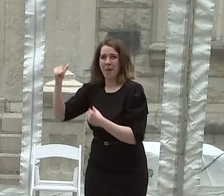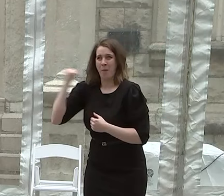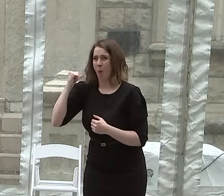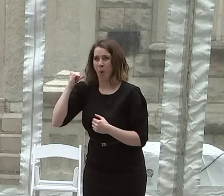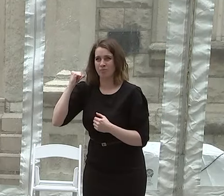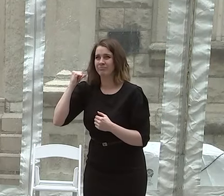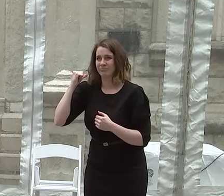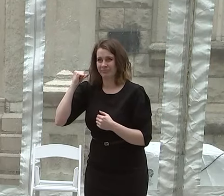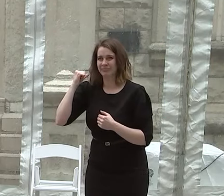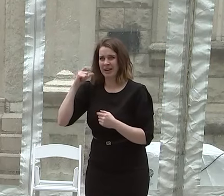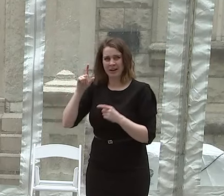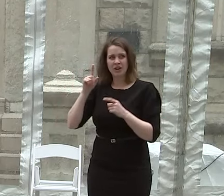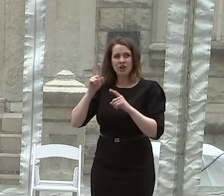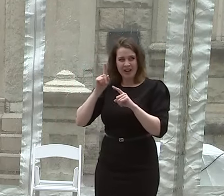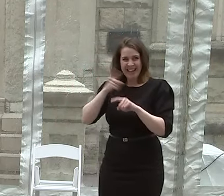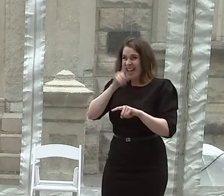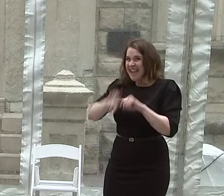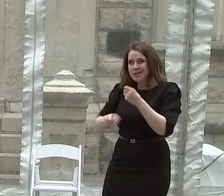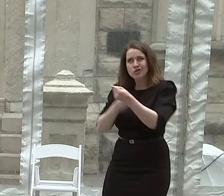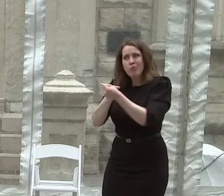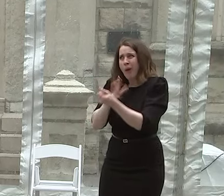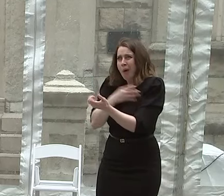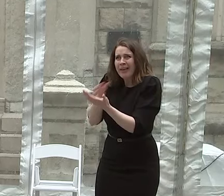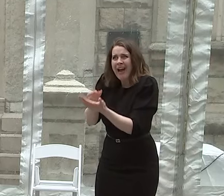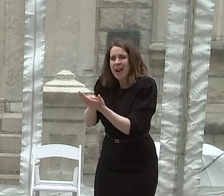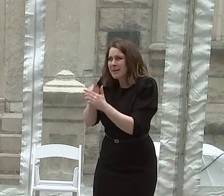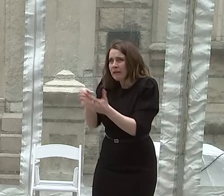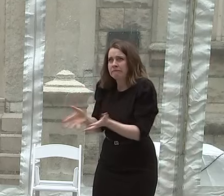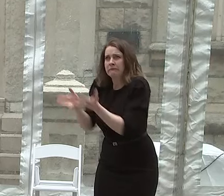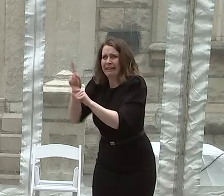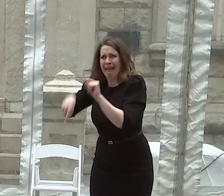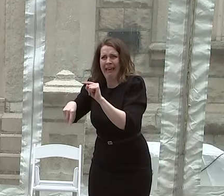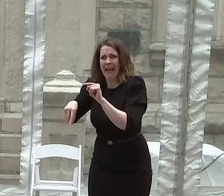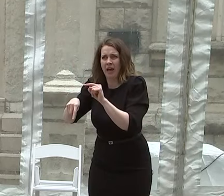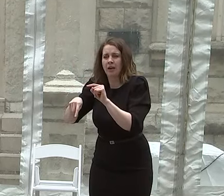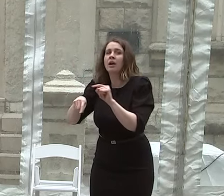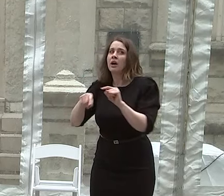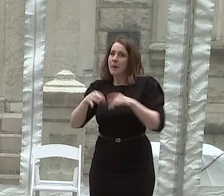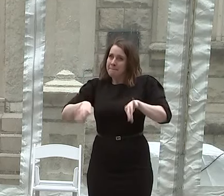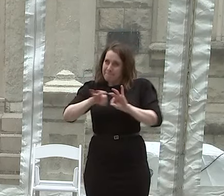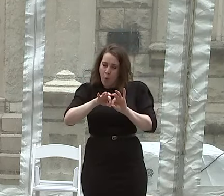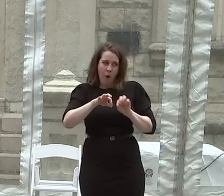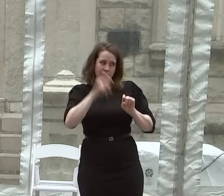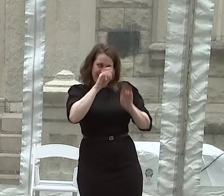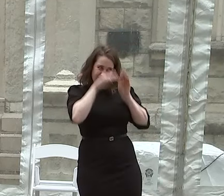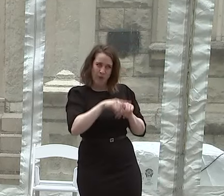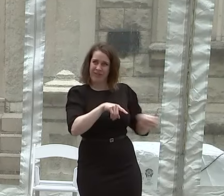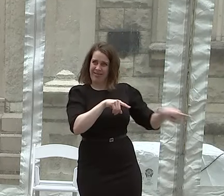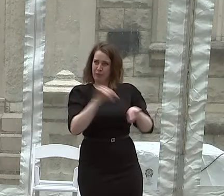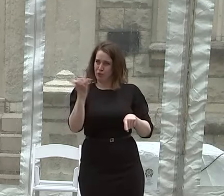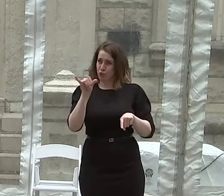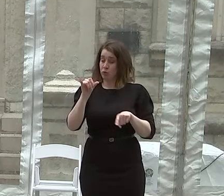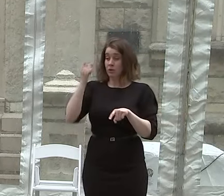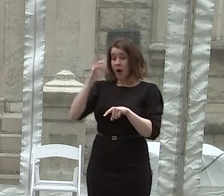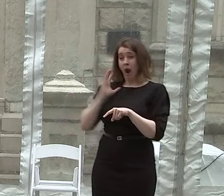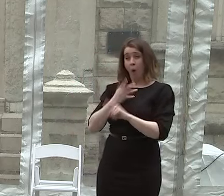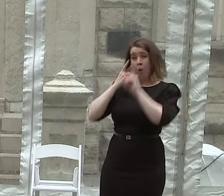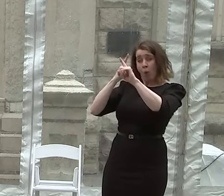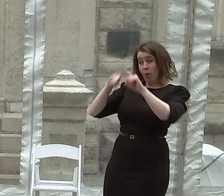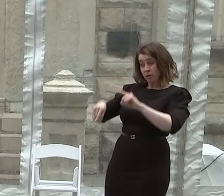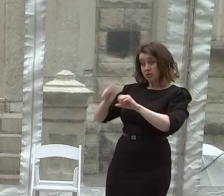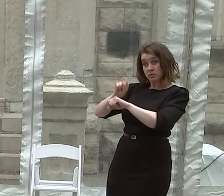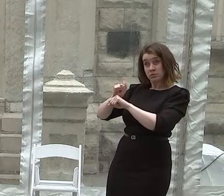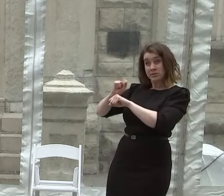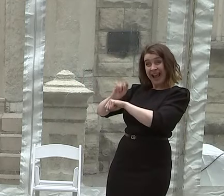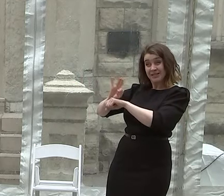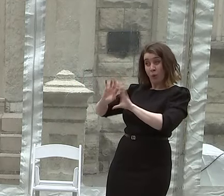So if we're going to have a consumer-based economy, we have to have consumers. So this task force will, I know, come together to make sure that we come up with